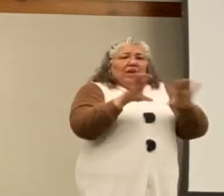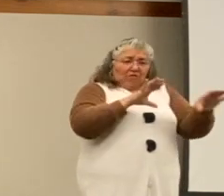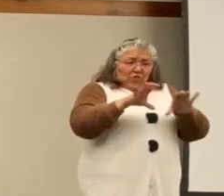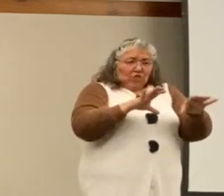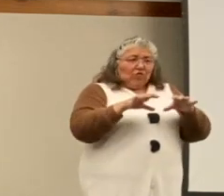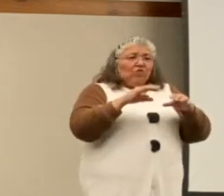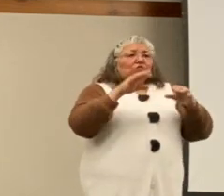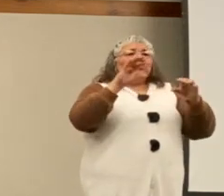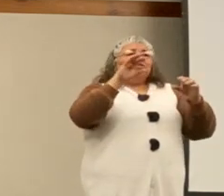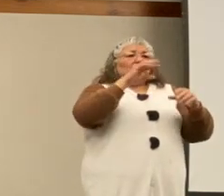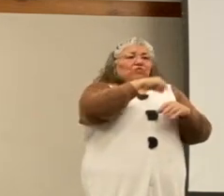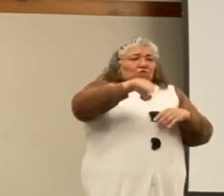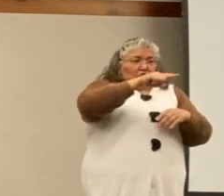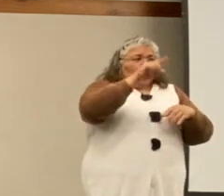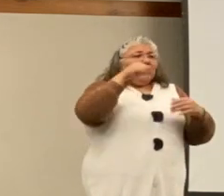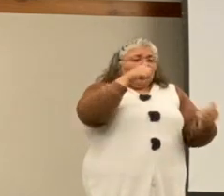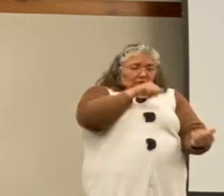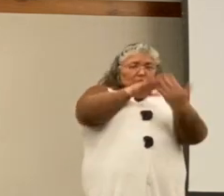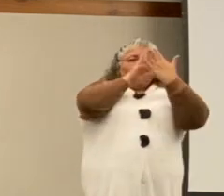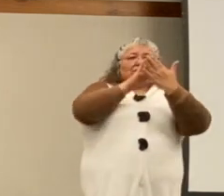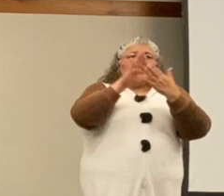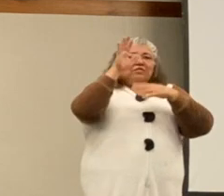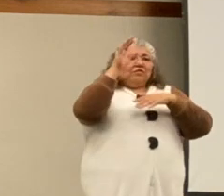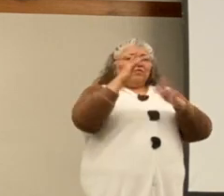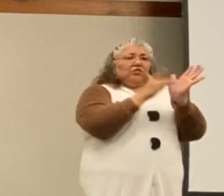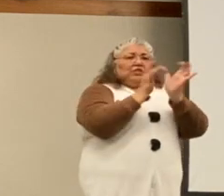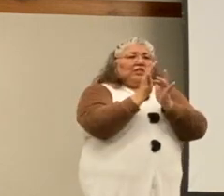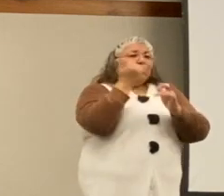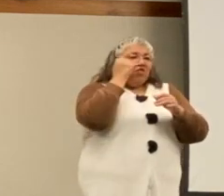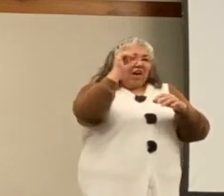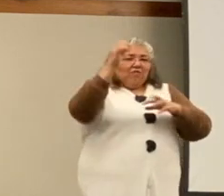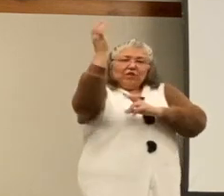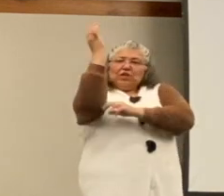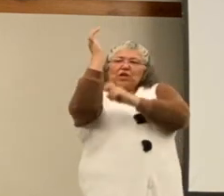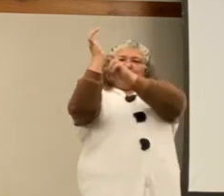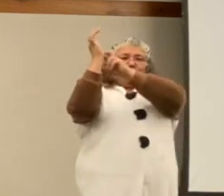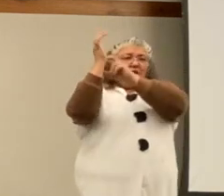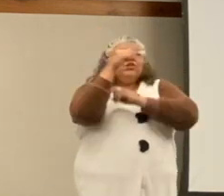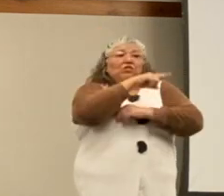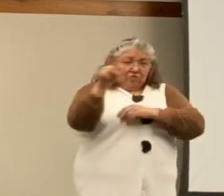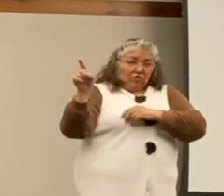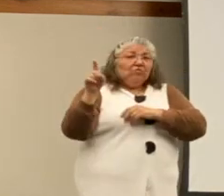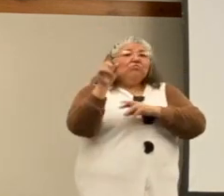presence of Jesus. And if you've got to climb a tree, climb a tree.